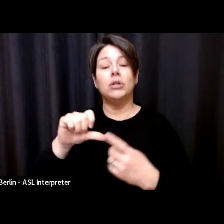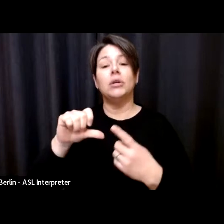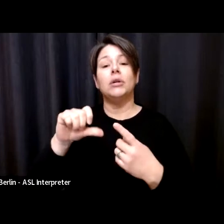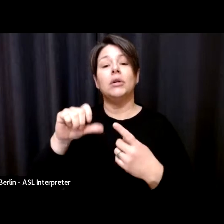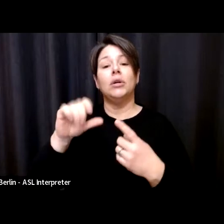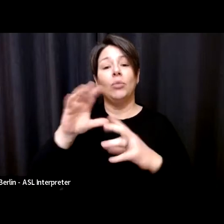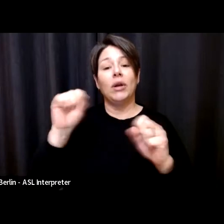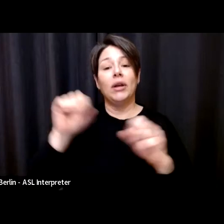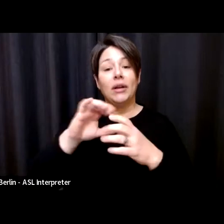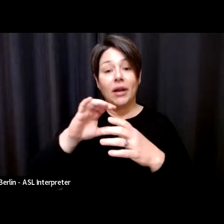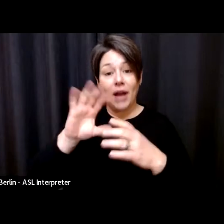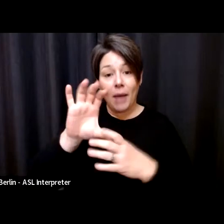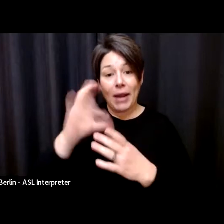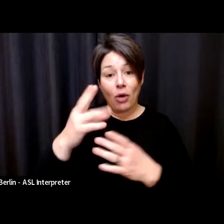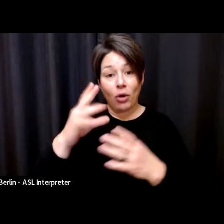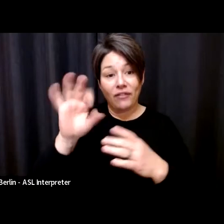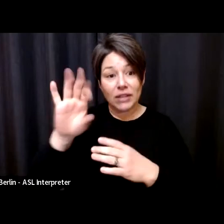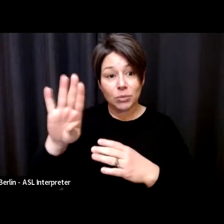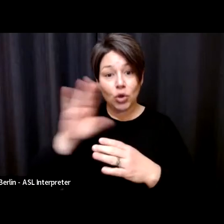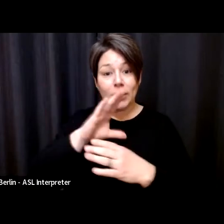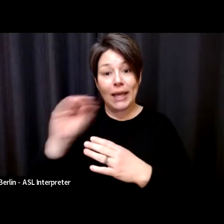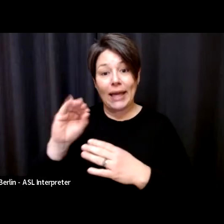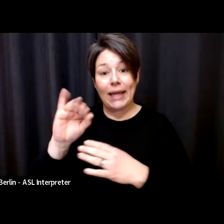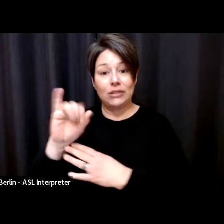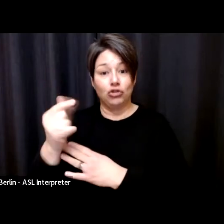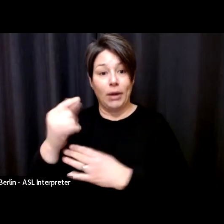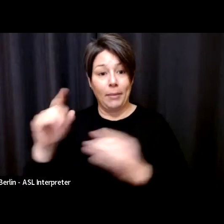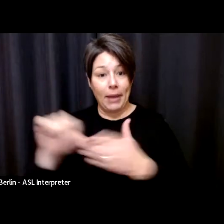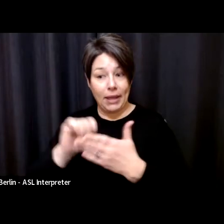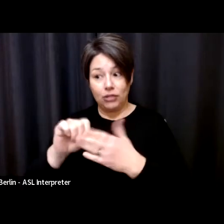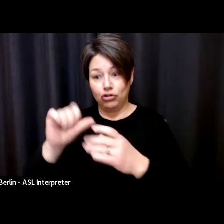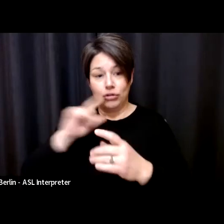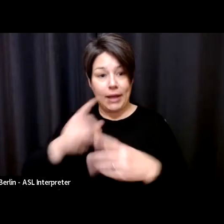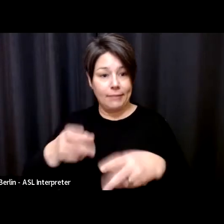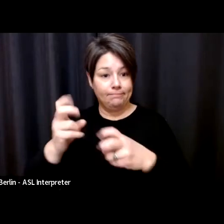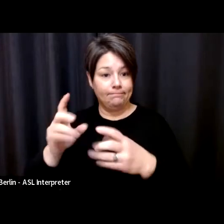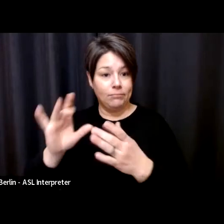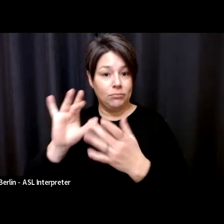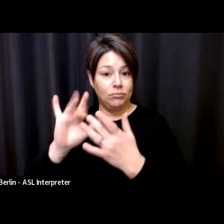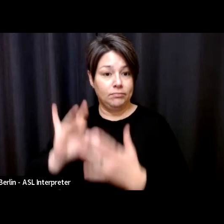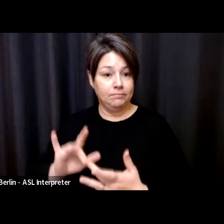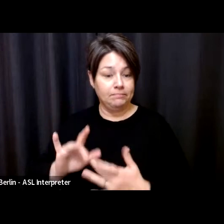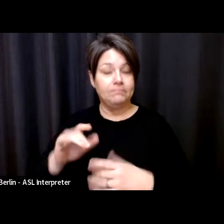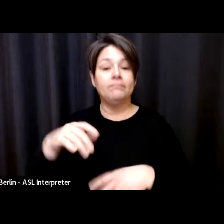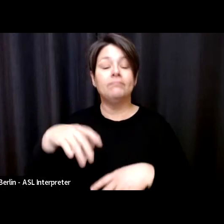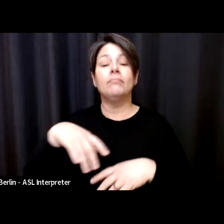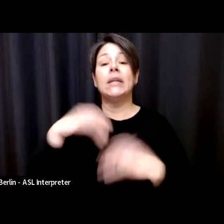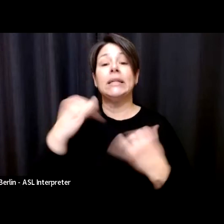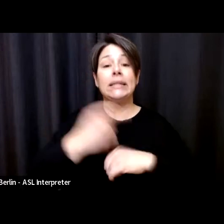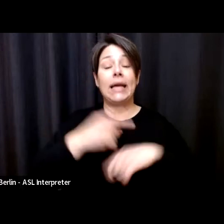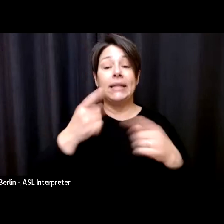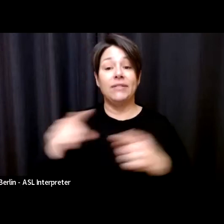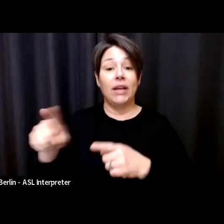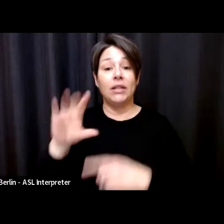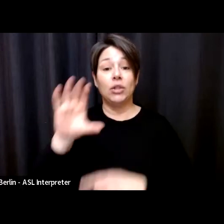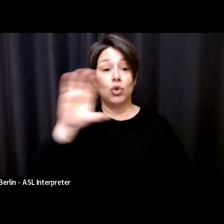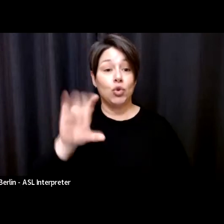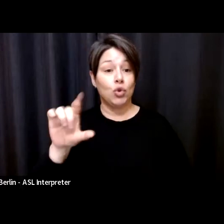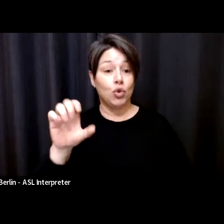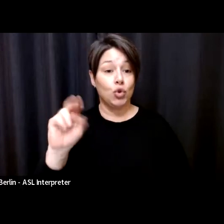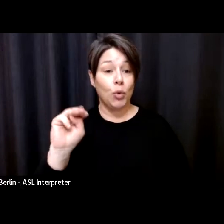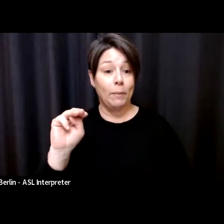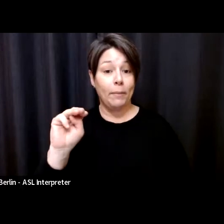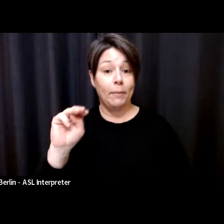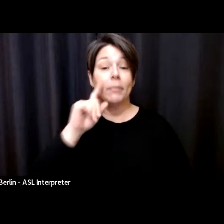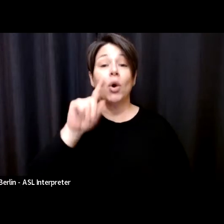and our Common Hour Facebook and Instagram pages. During today's event, Zoom viewers can